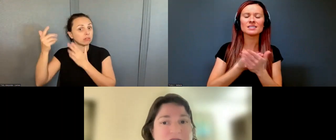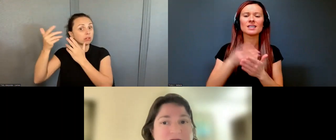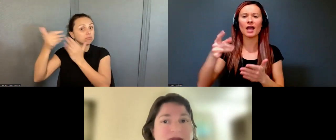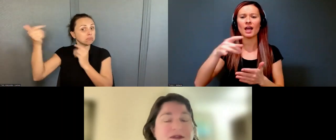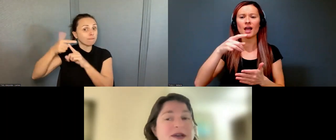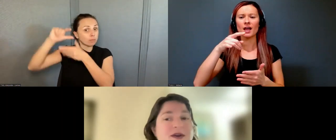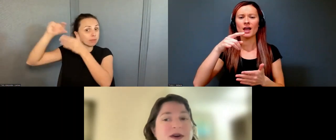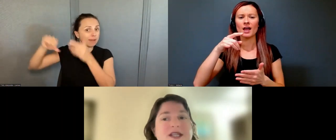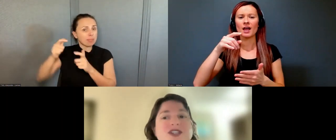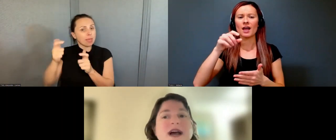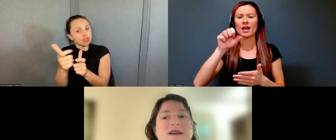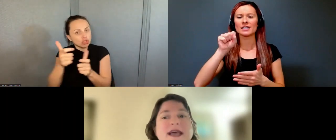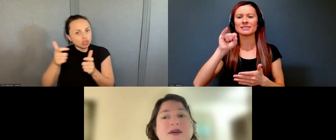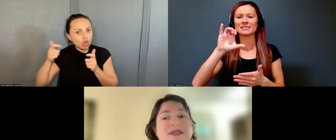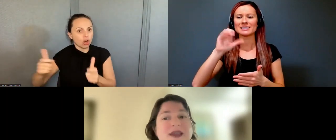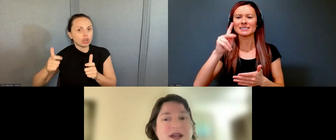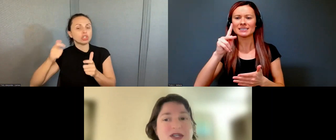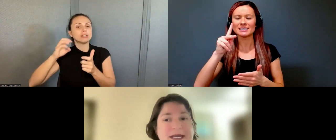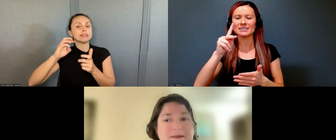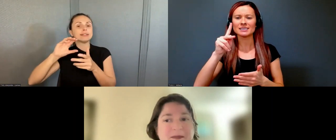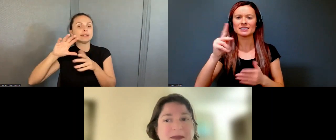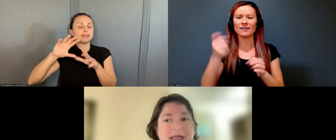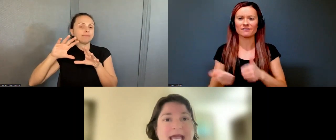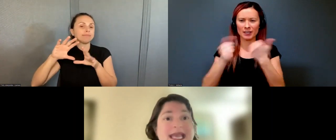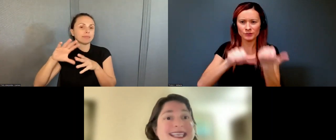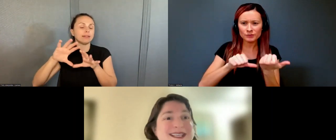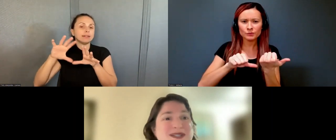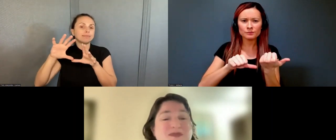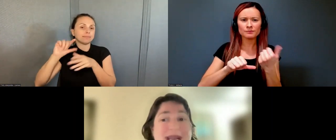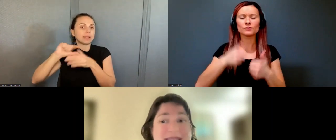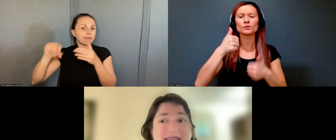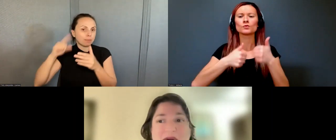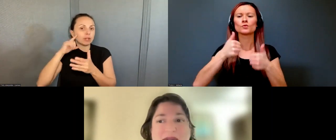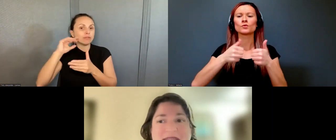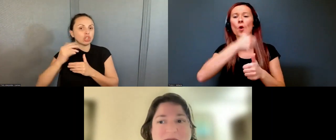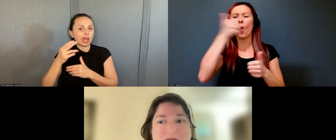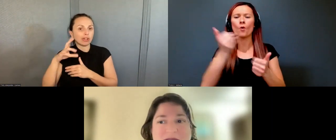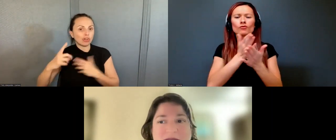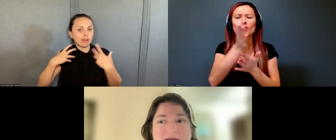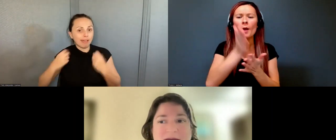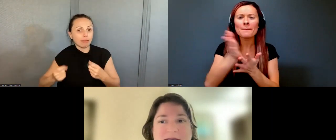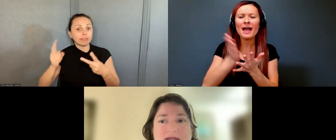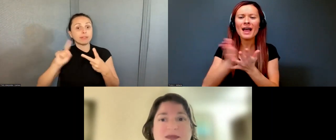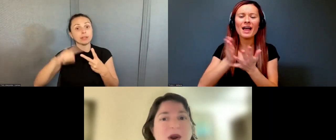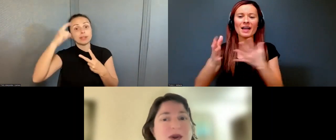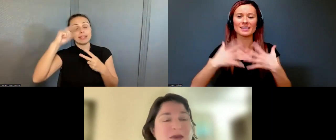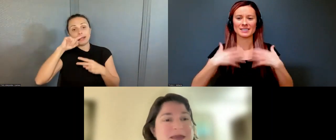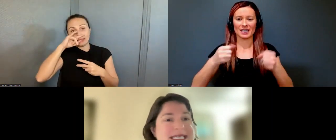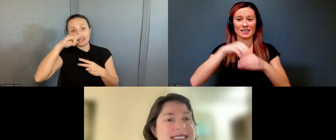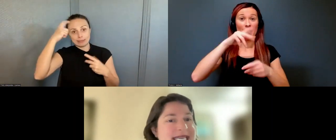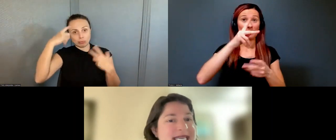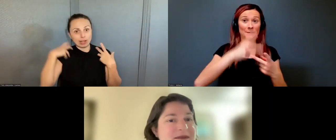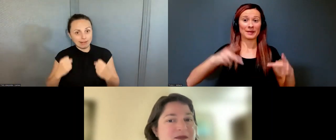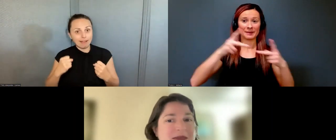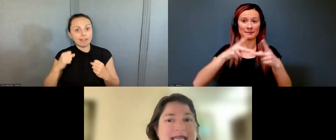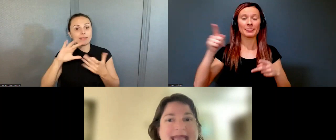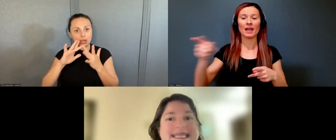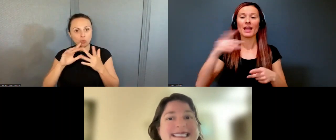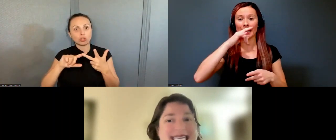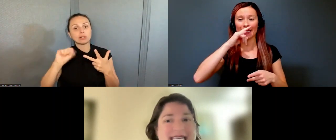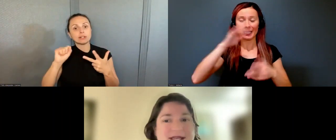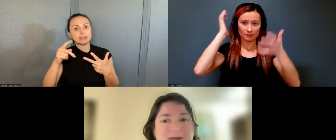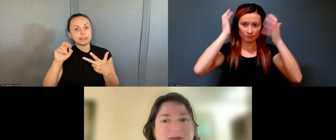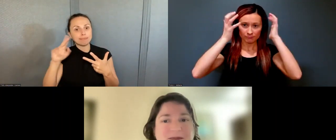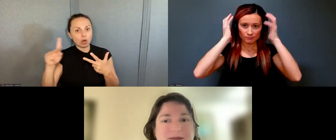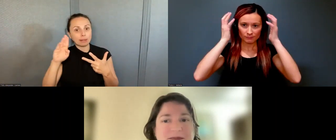the largest funder in child health in the country, Kids Brain Health Network, Spark BC,